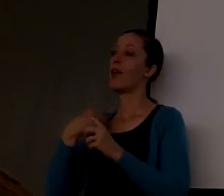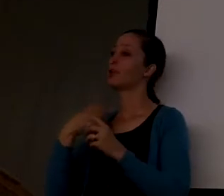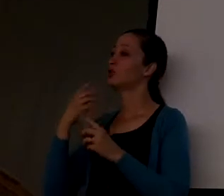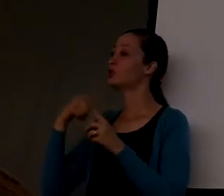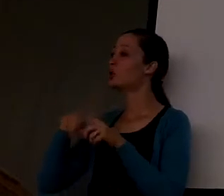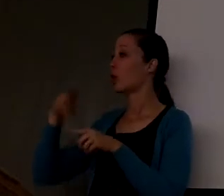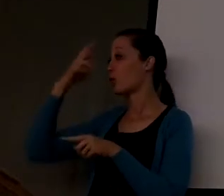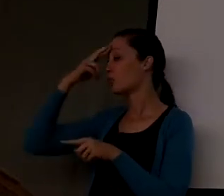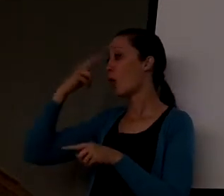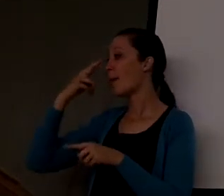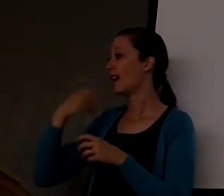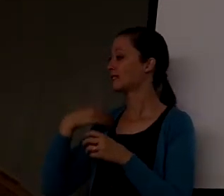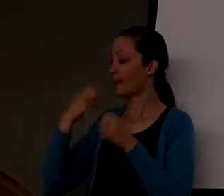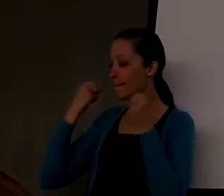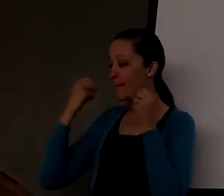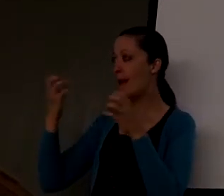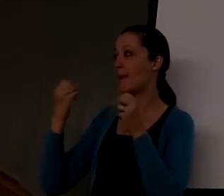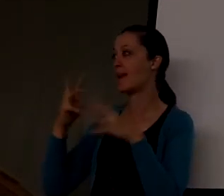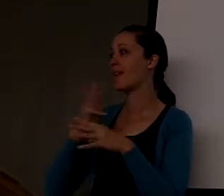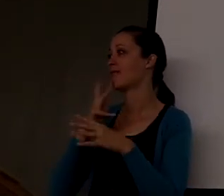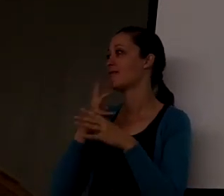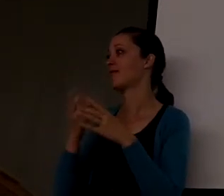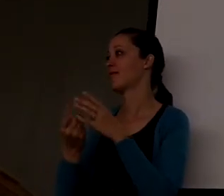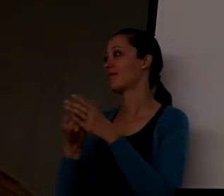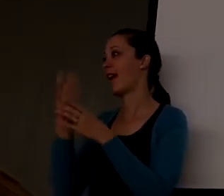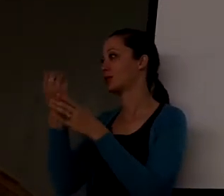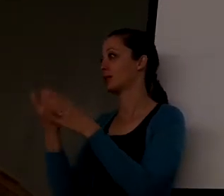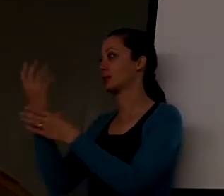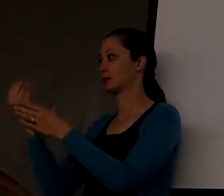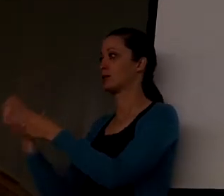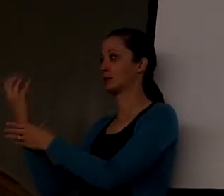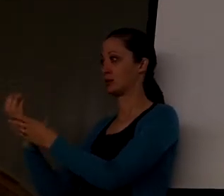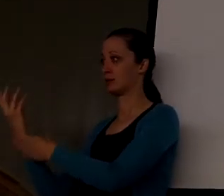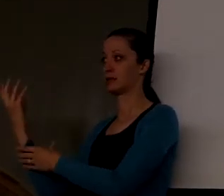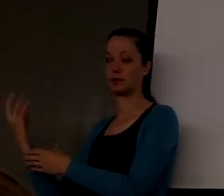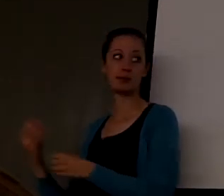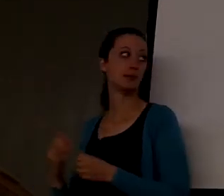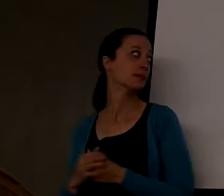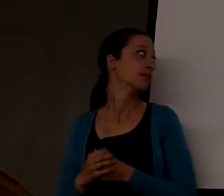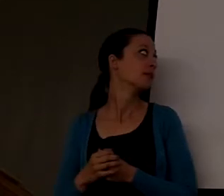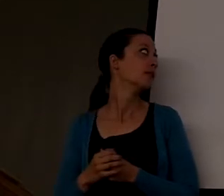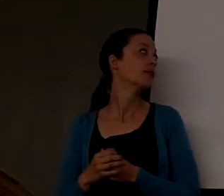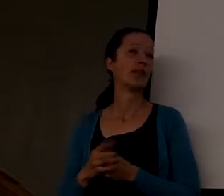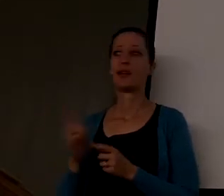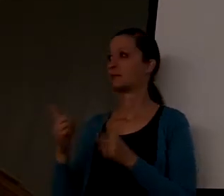And the Baroque style was a counter-reformation brought about by the Catholic Church.